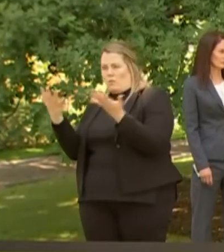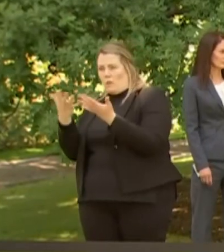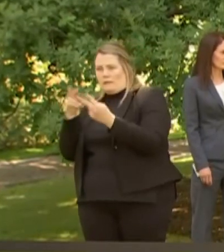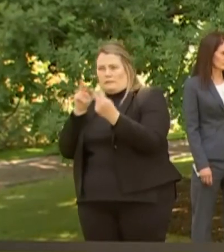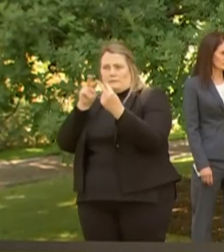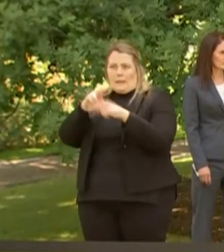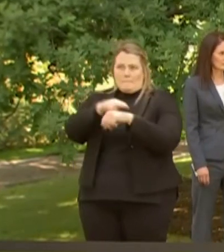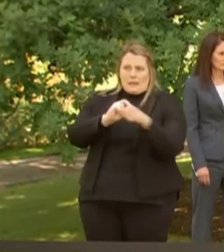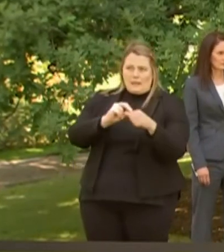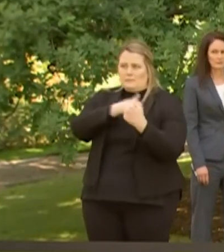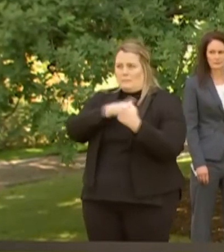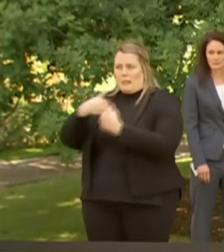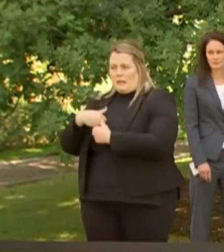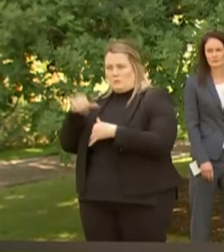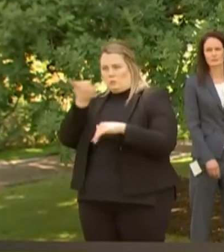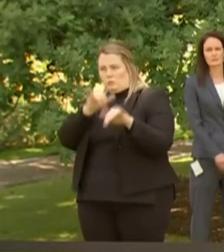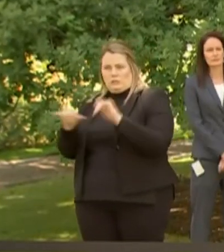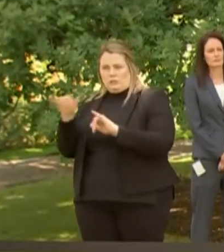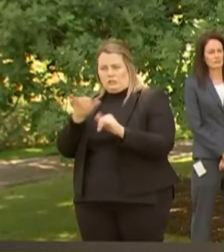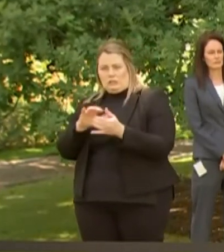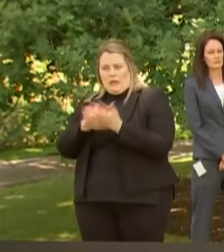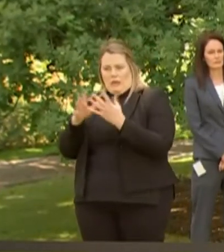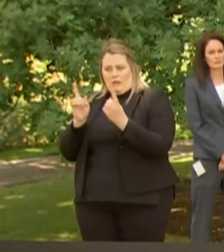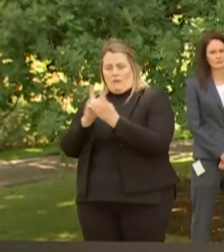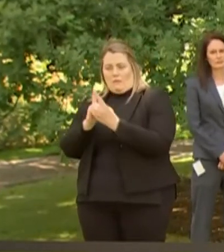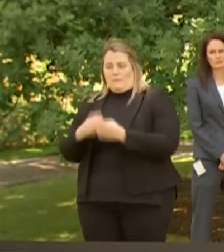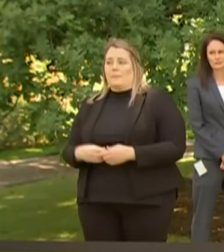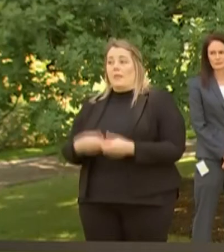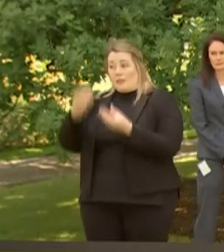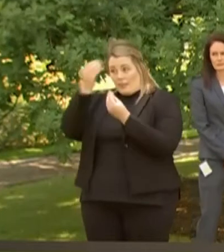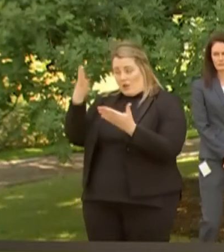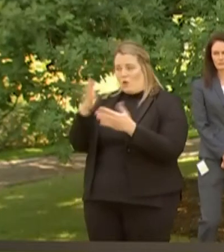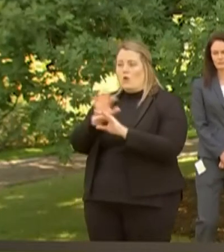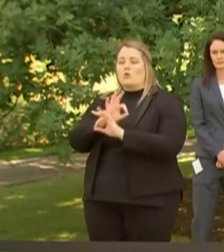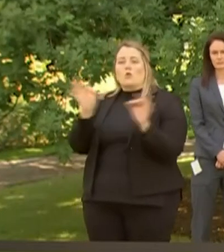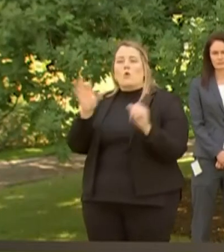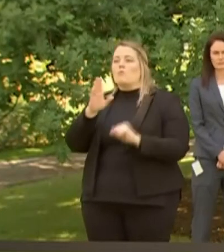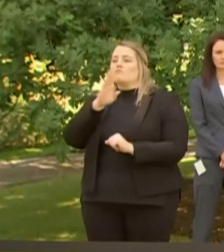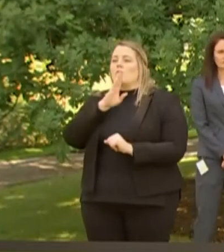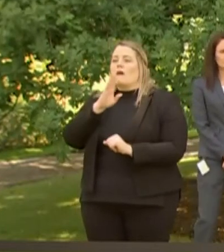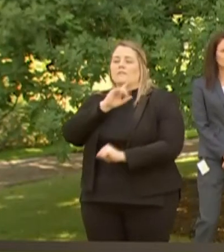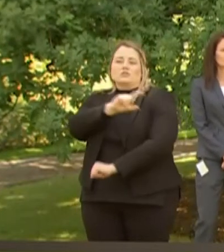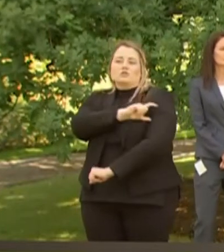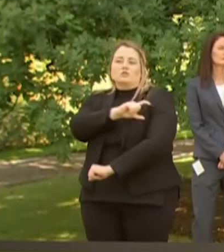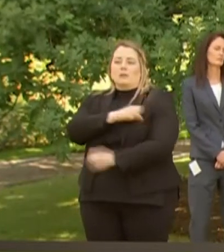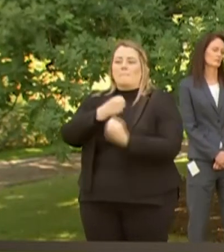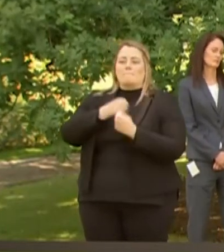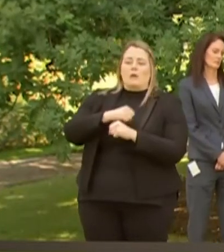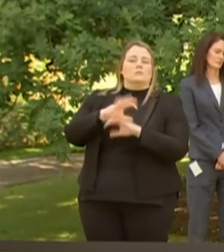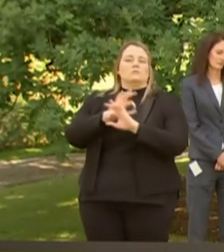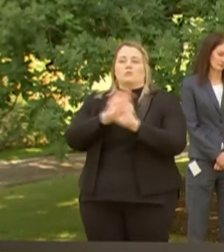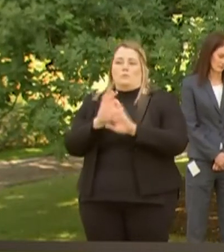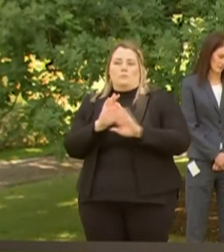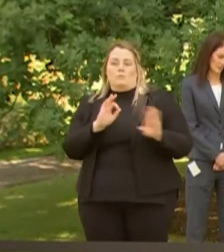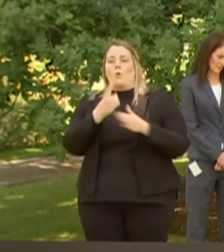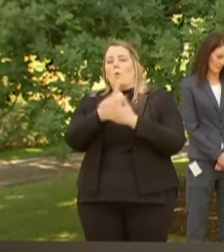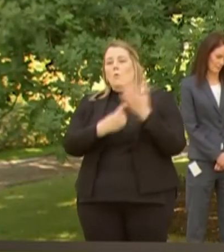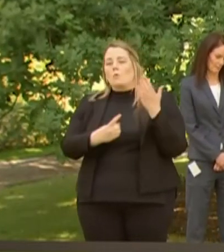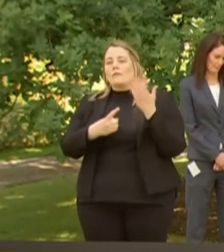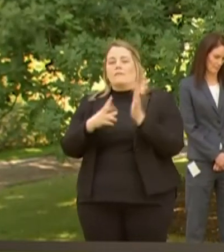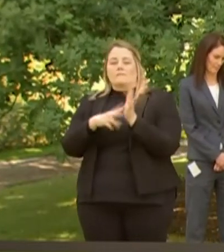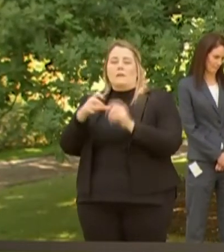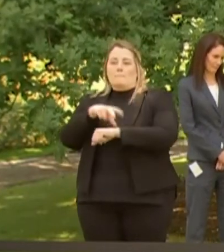So let me give some general comments, but there are no private security engaged. There will be only Victoria Police performing those